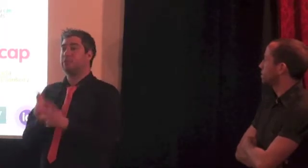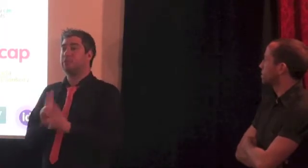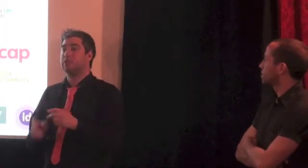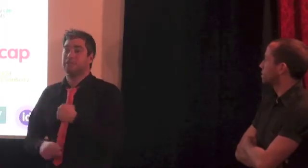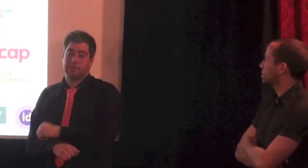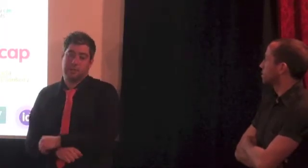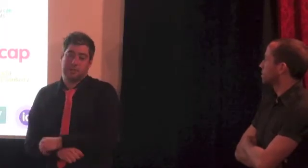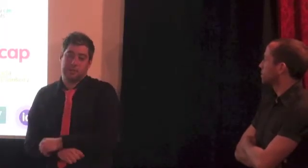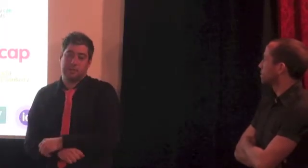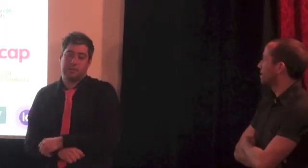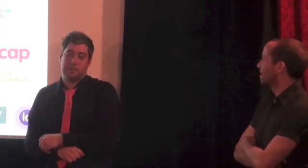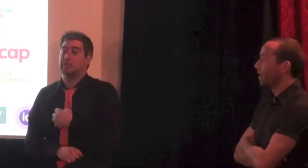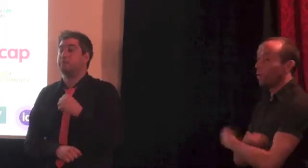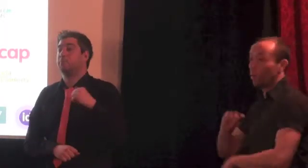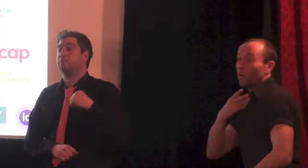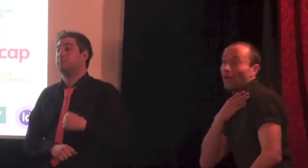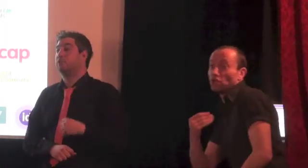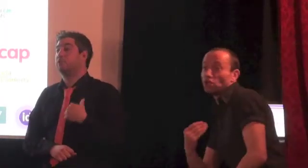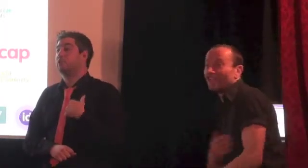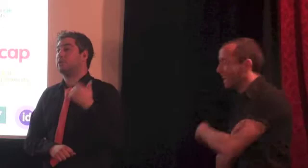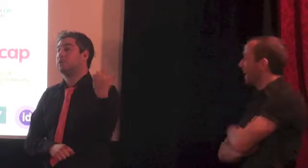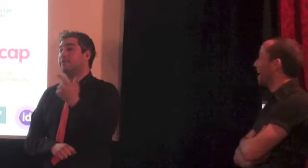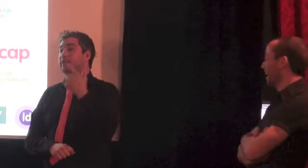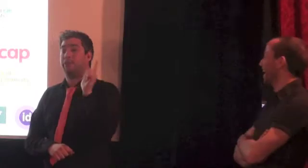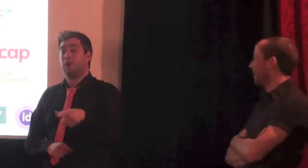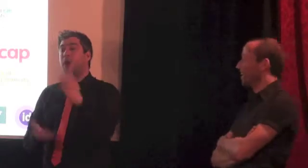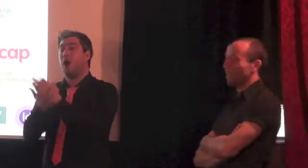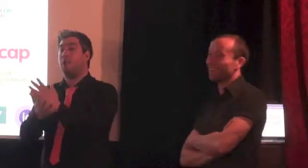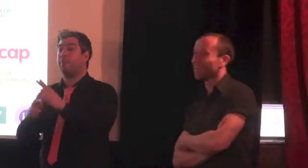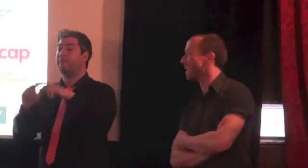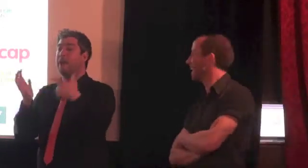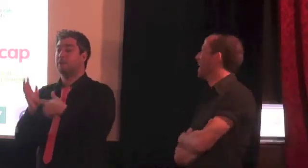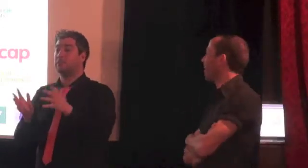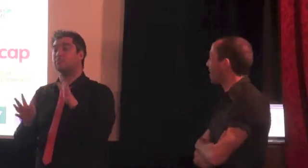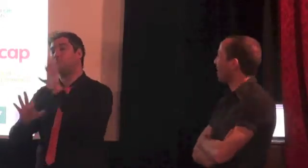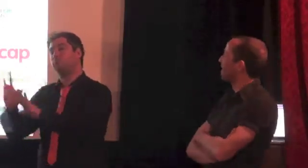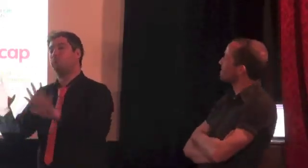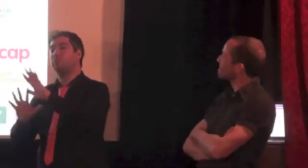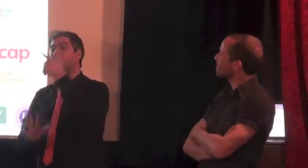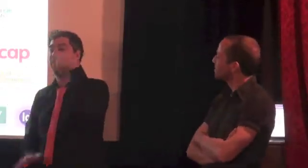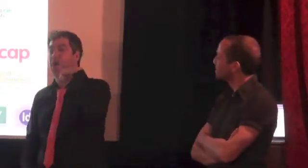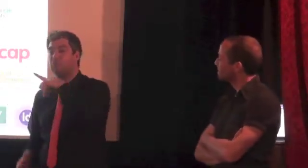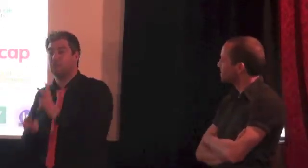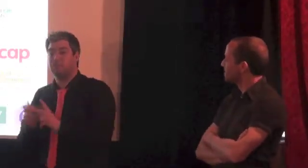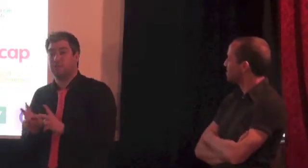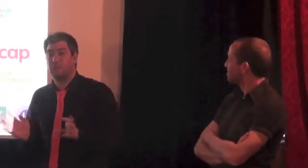17,000. And I thought, really? I mean, we wish there were that many. Really, there's only roughly 700 interpreters in the